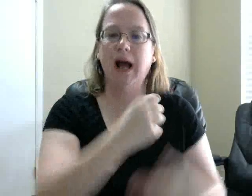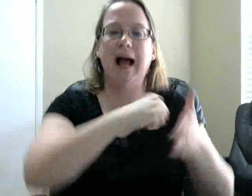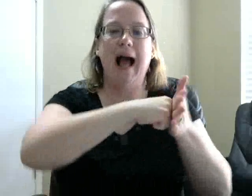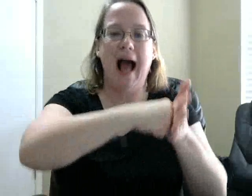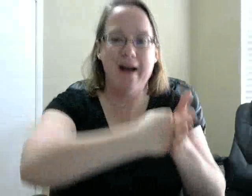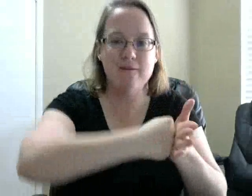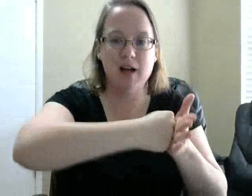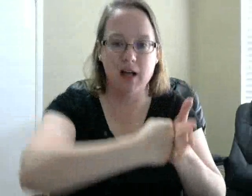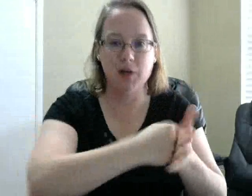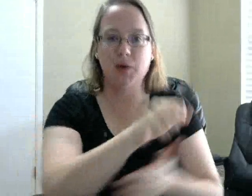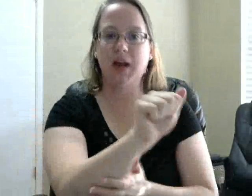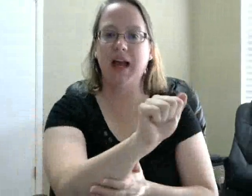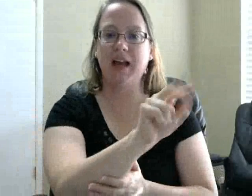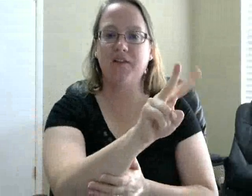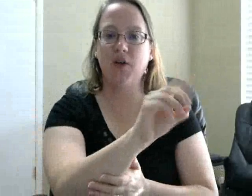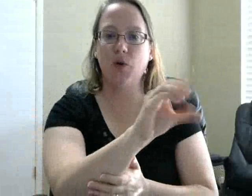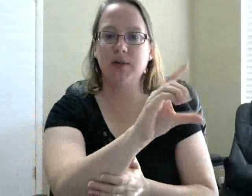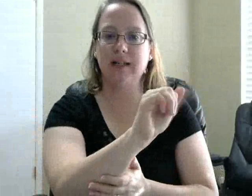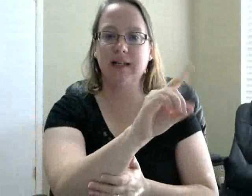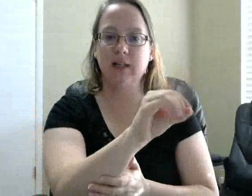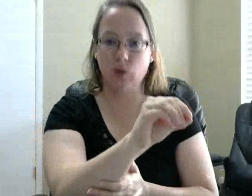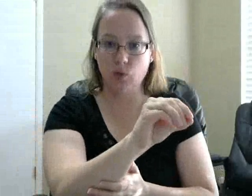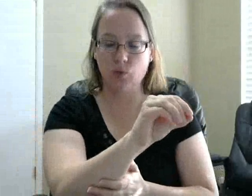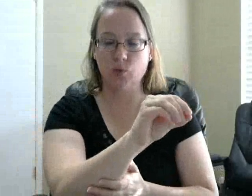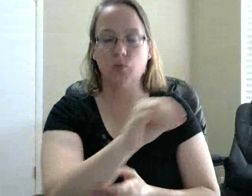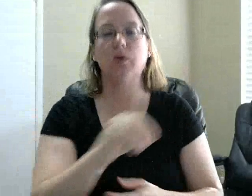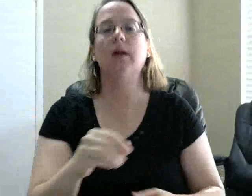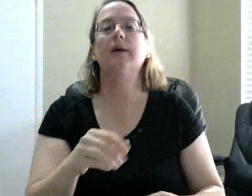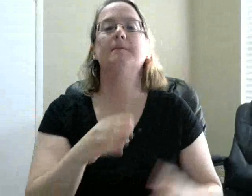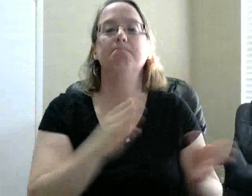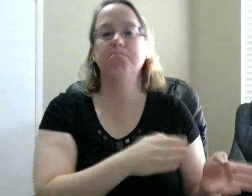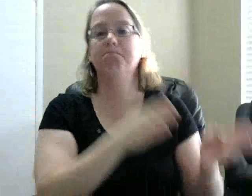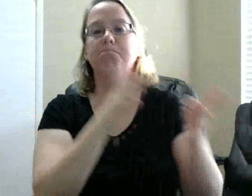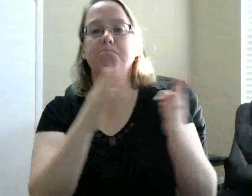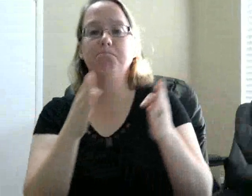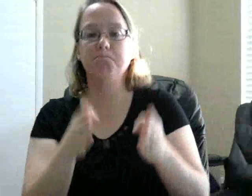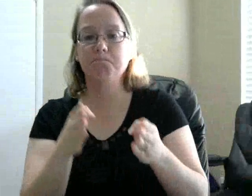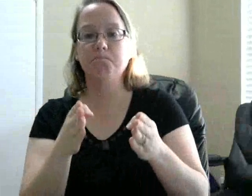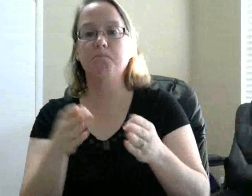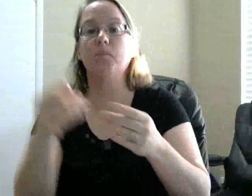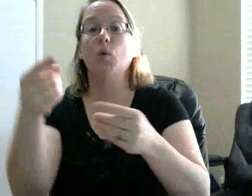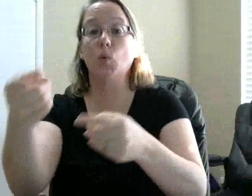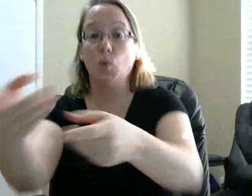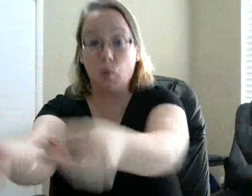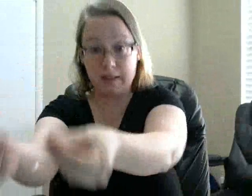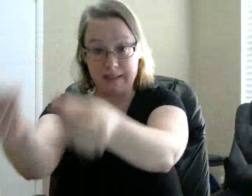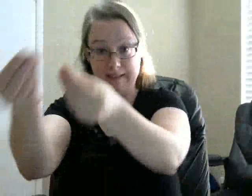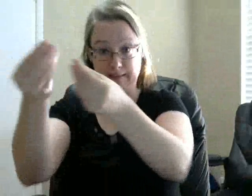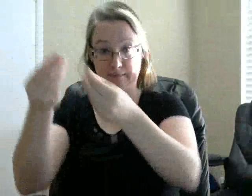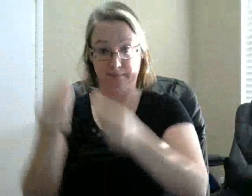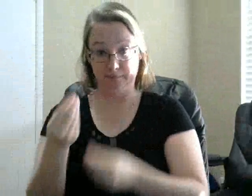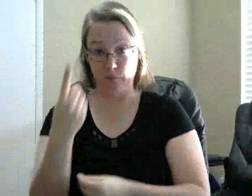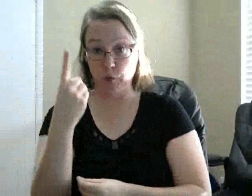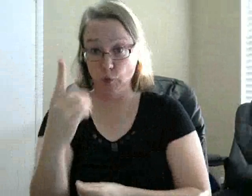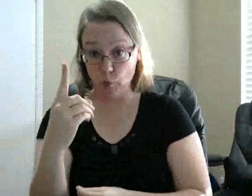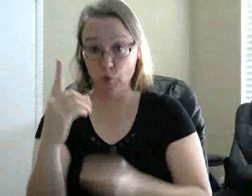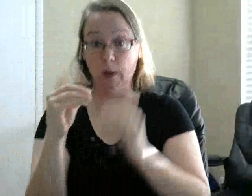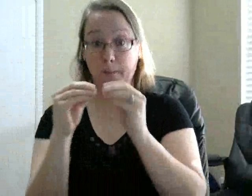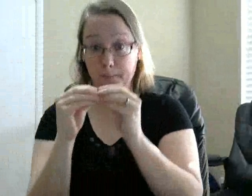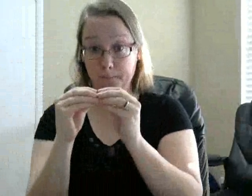avocado. If I have one avocado, and then you were to give me another avocado, how many avocados do I